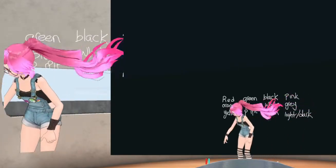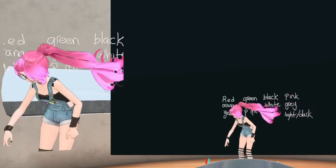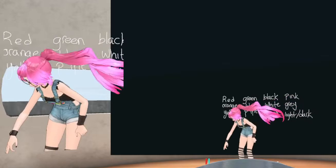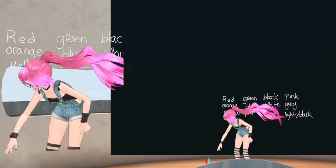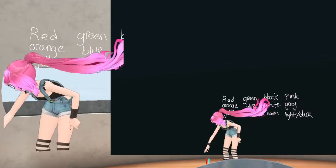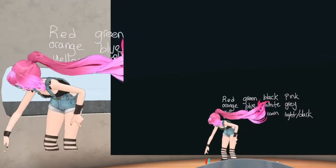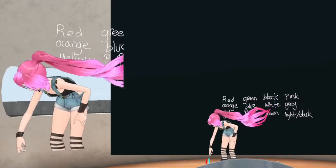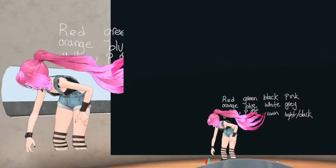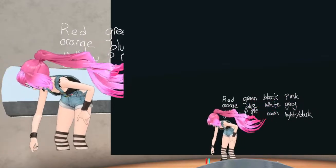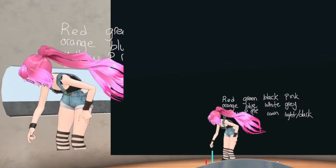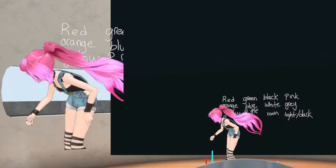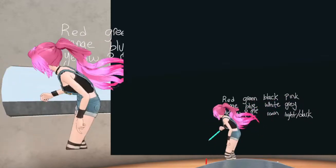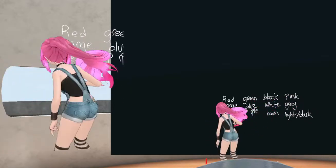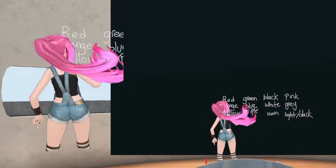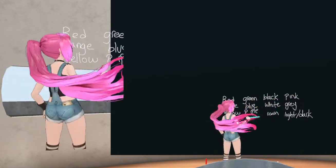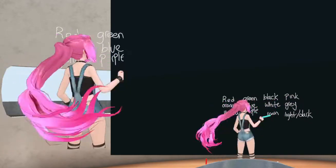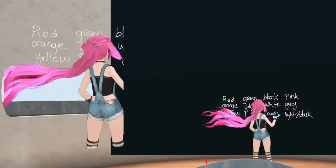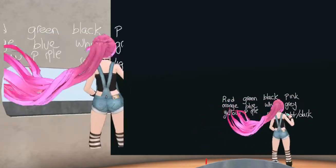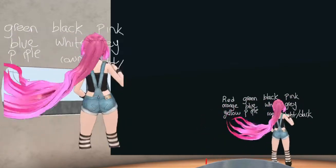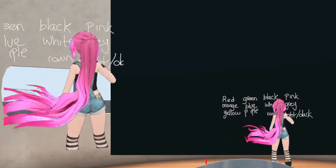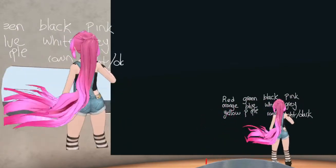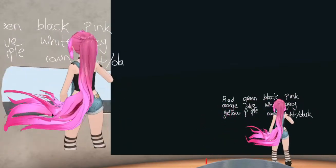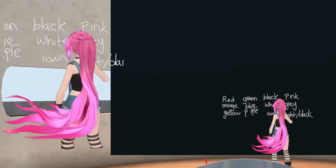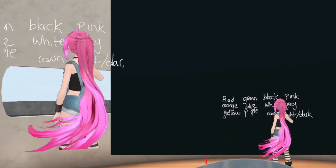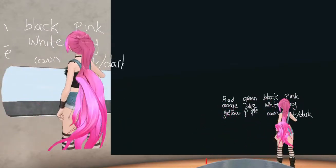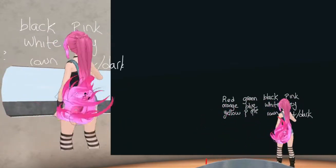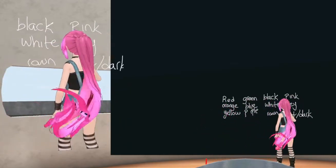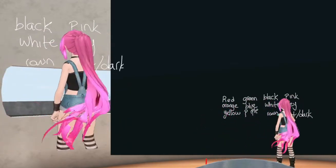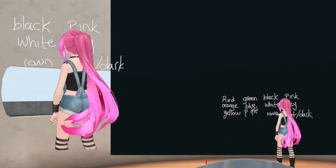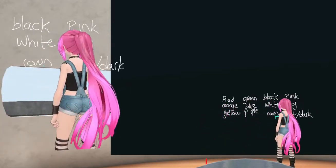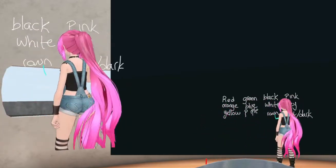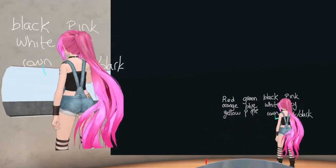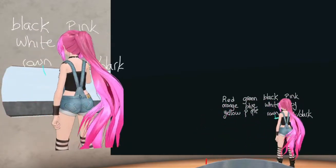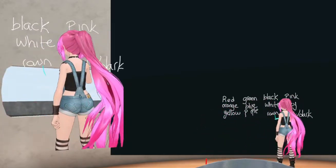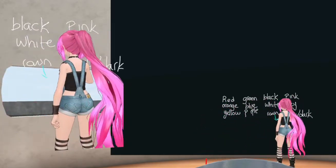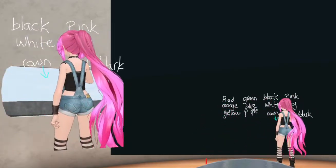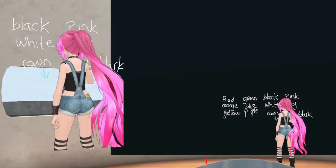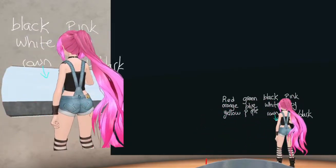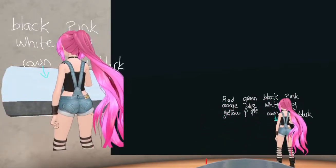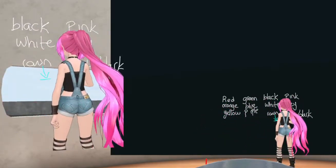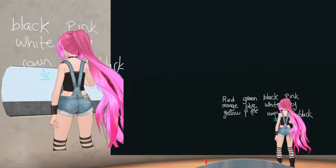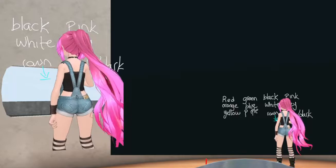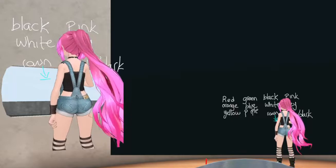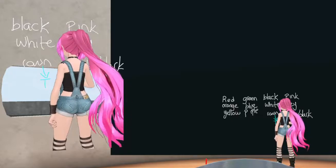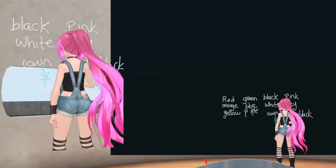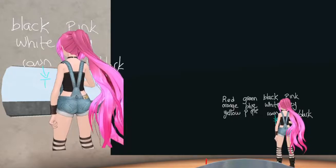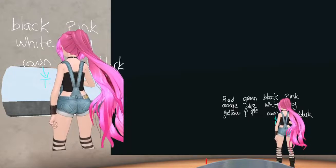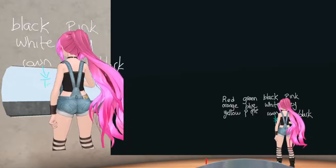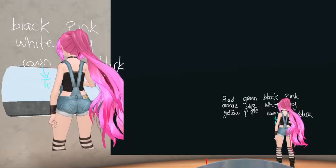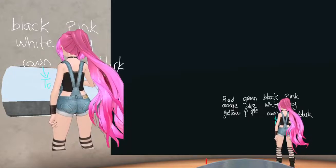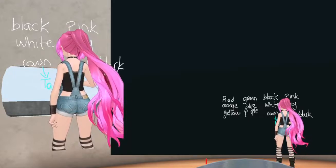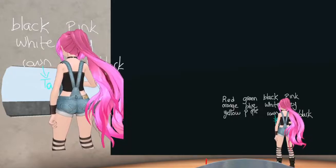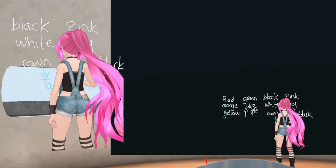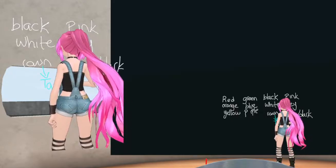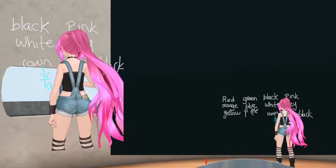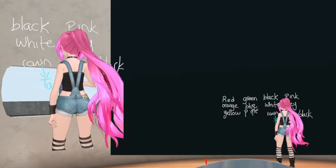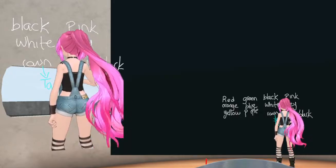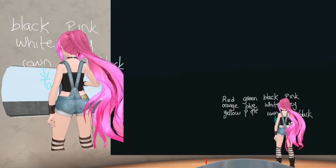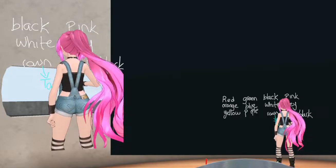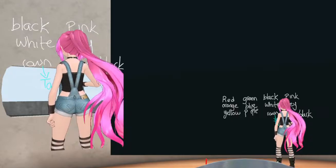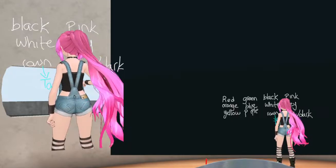Oh, and another good one, similarly, just like brown, we could also say